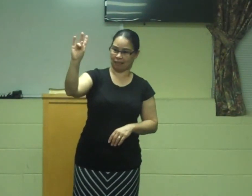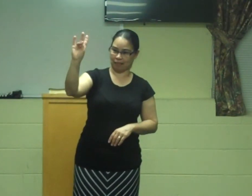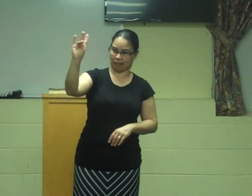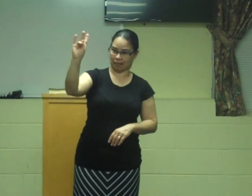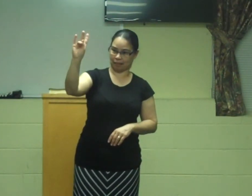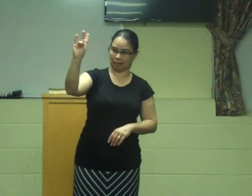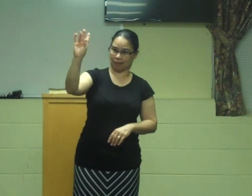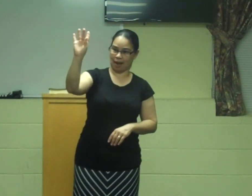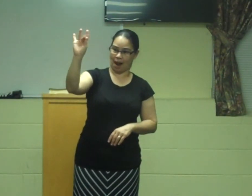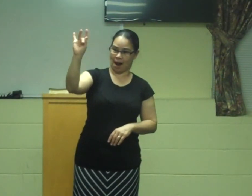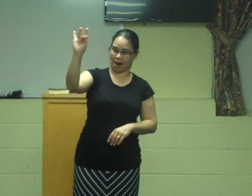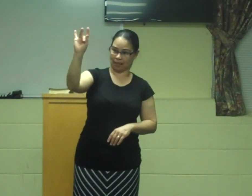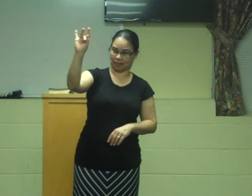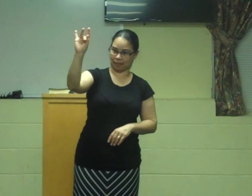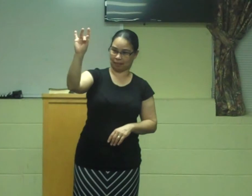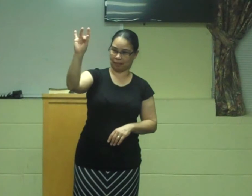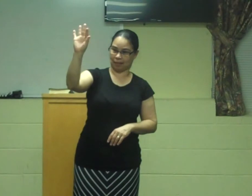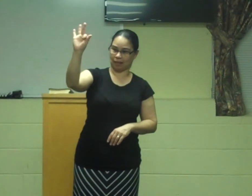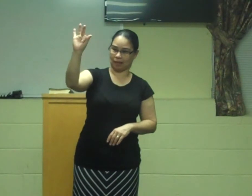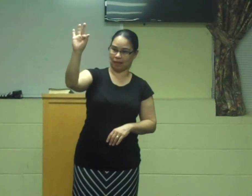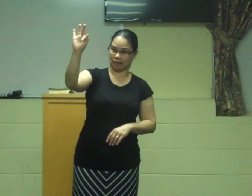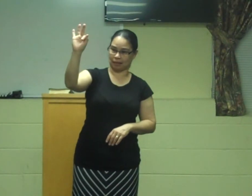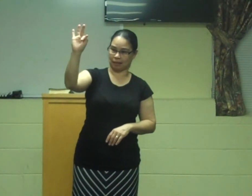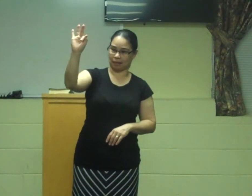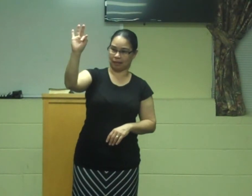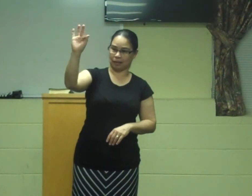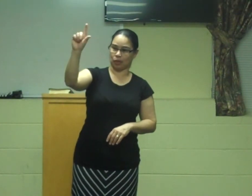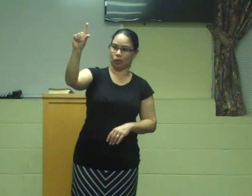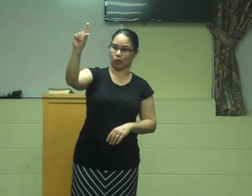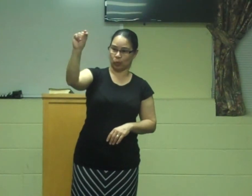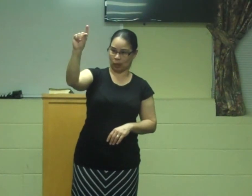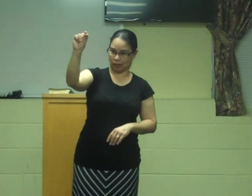17, 18, 19, 20.